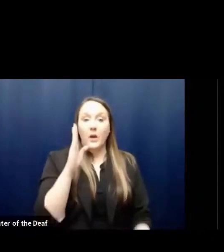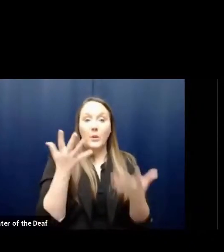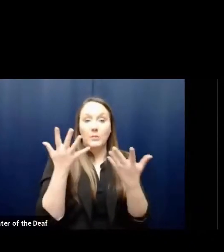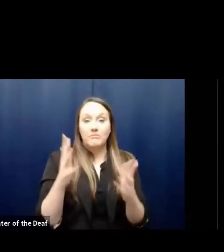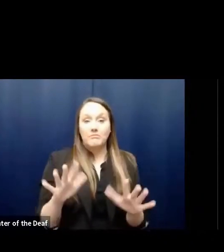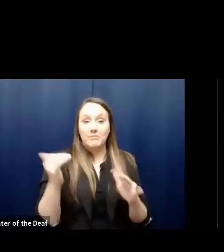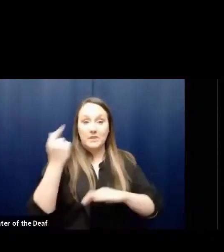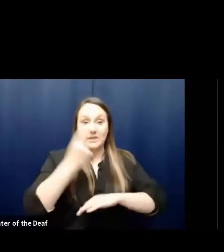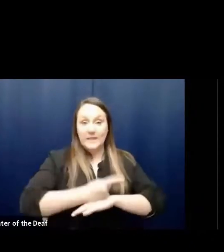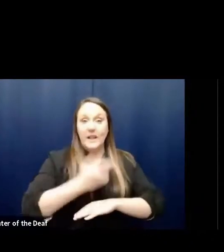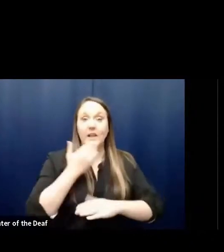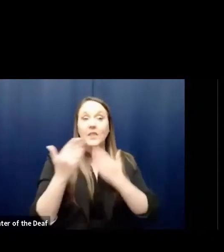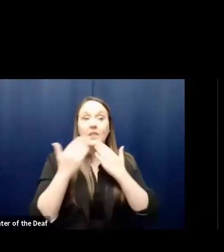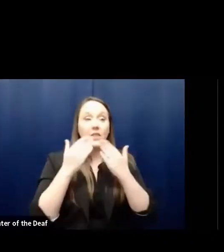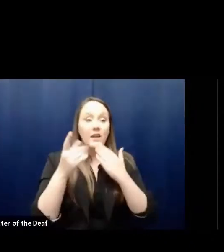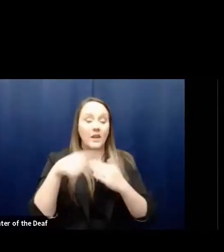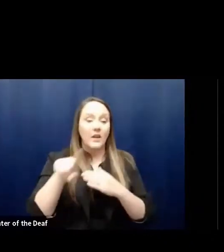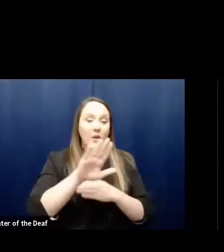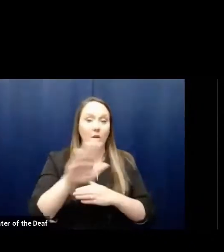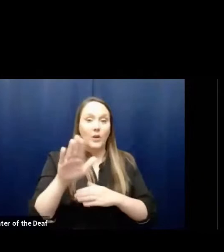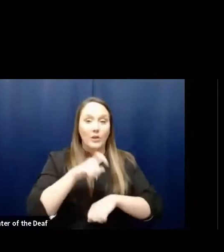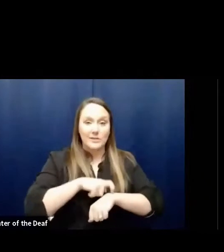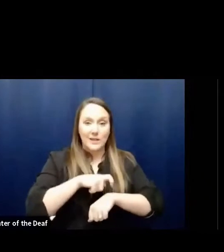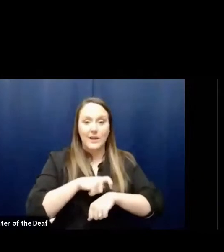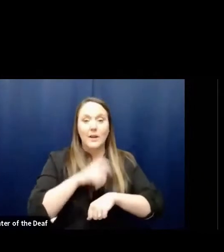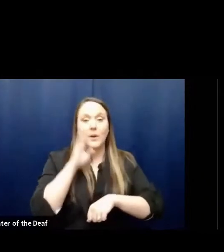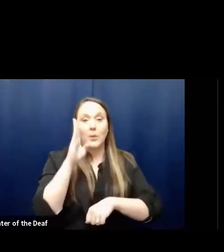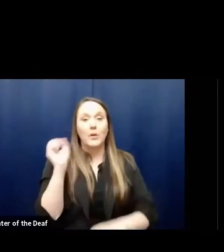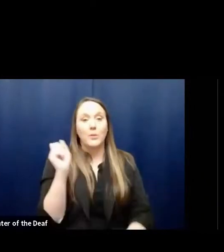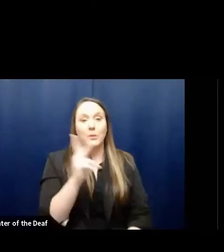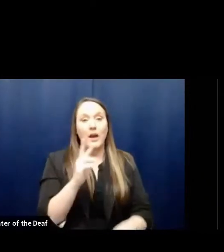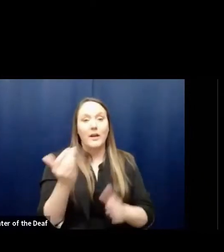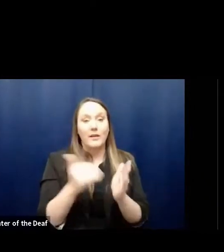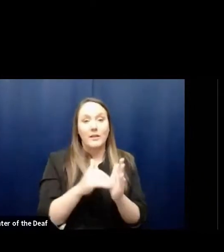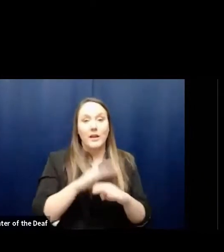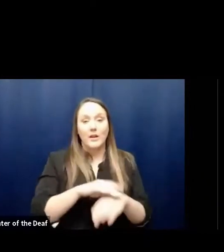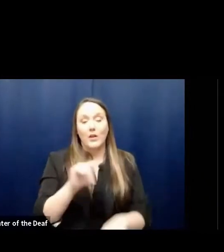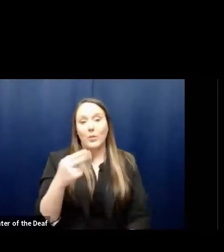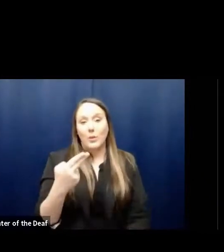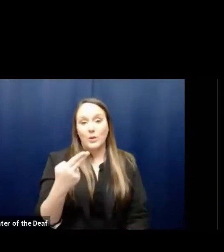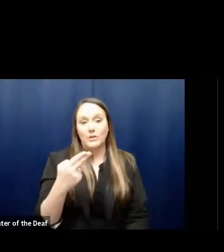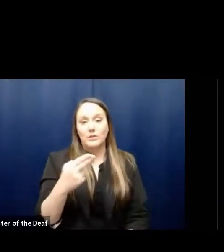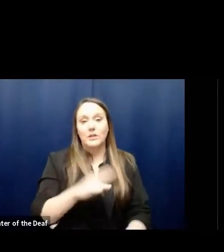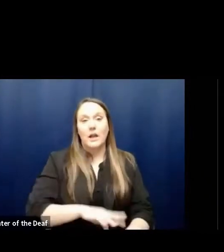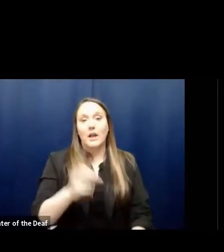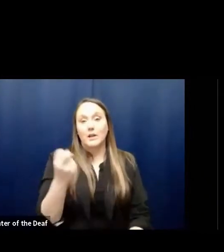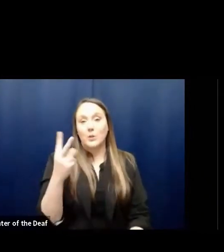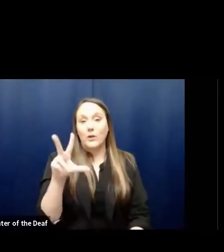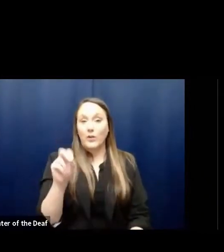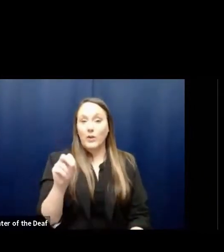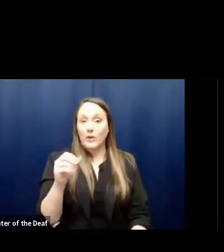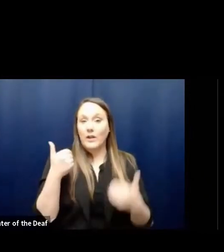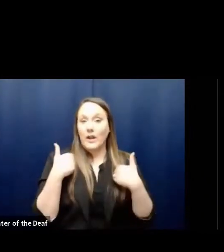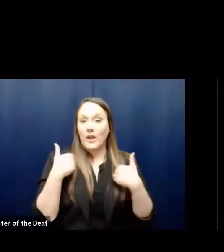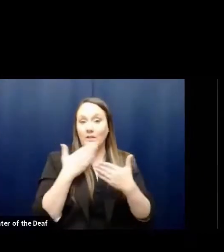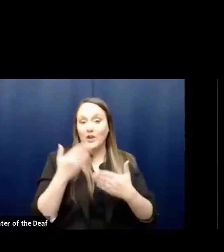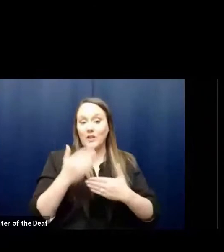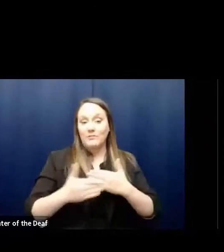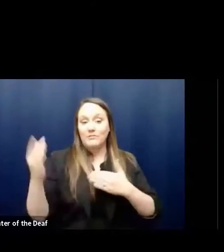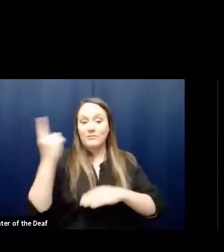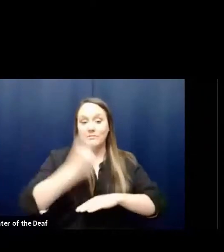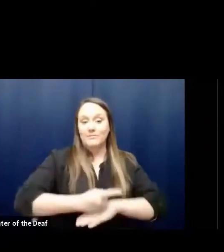today. So thank you all for your time, and we'll be back with you again on Thursday at 12:30. Have a good rest of your day.